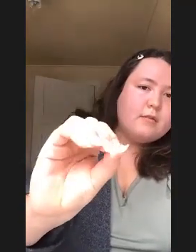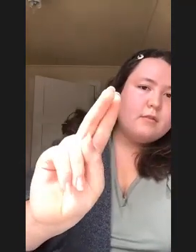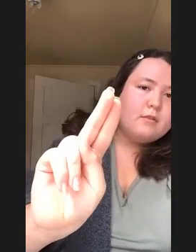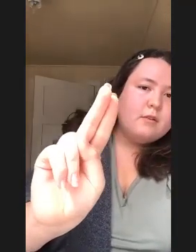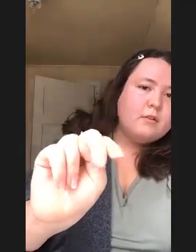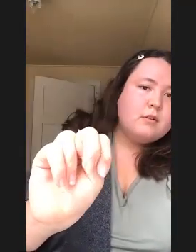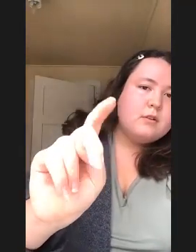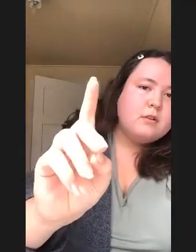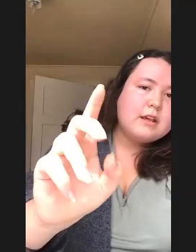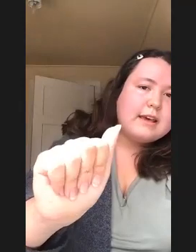foundation.